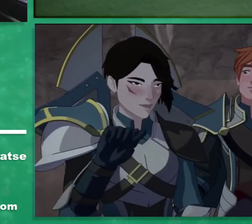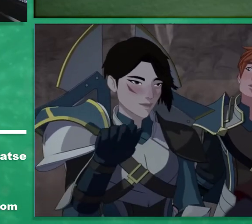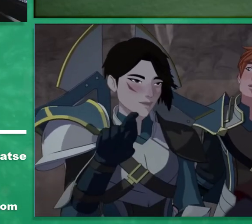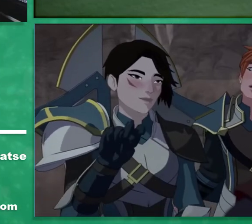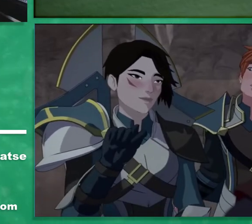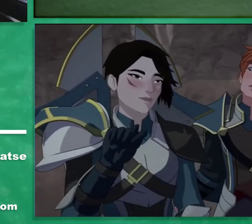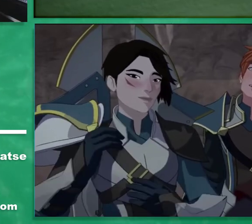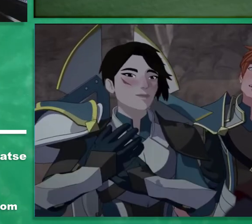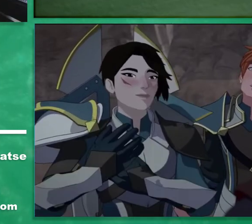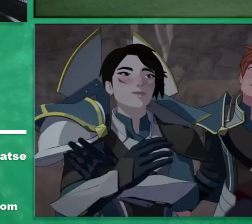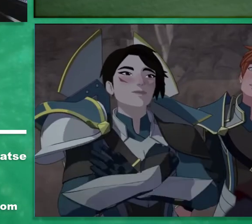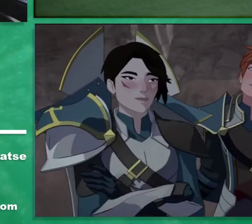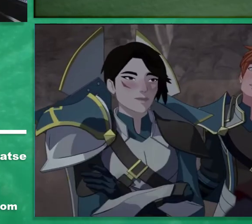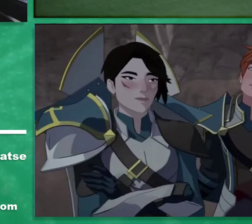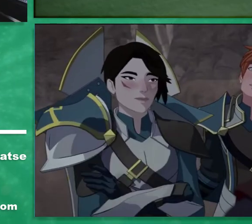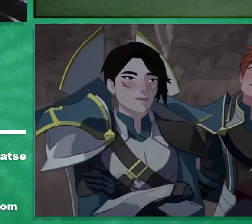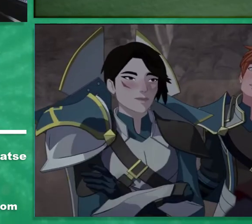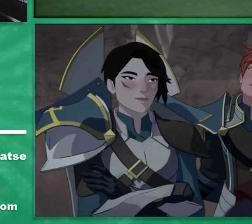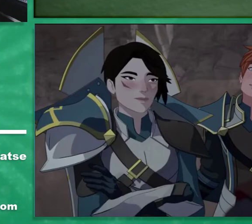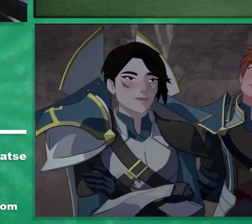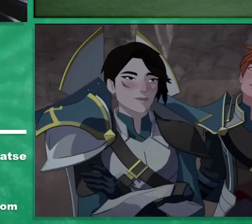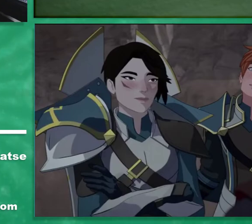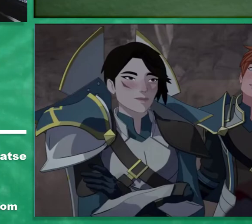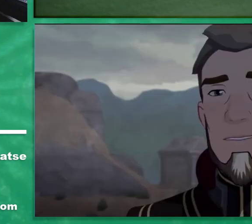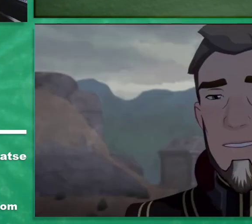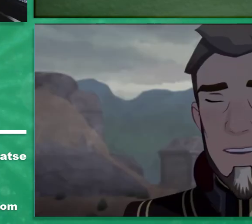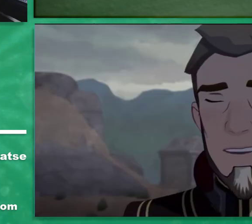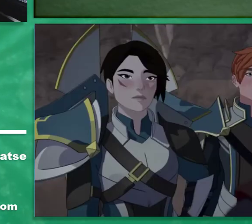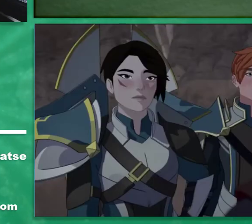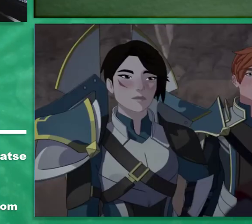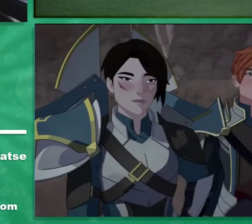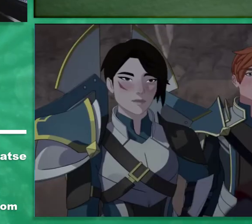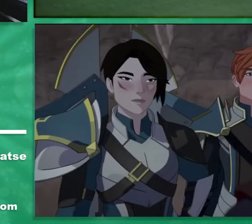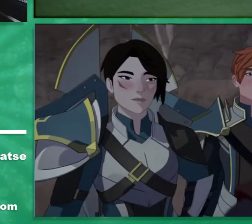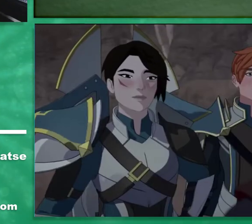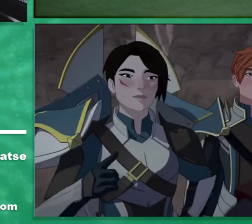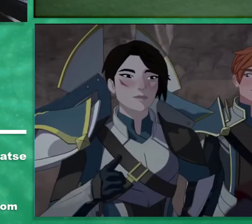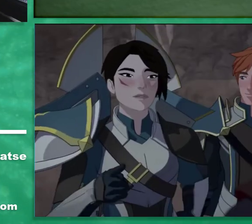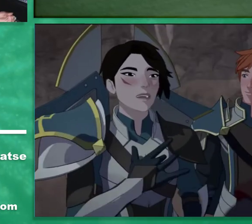of J- course, you took the last LL. Jelly tart. Oh, wow, there are a lot of letters here. Him.